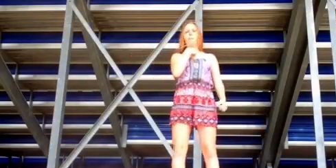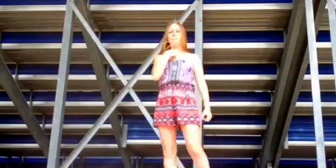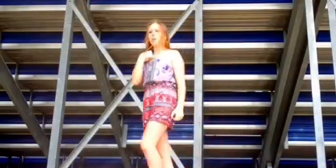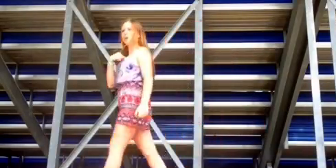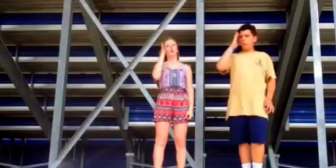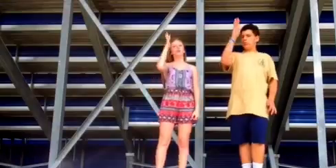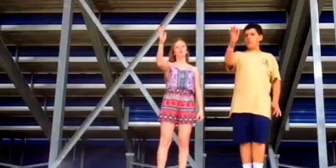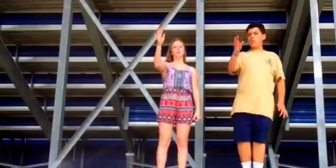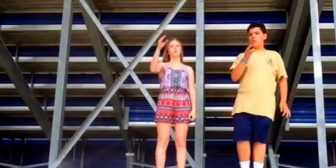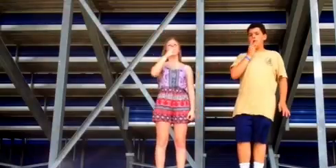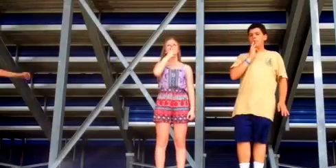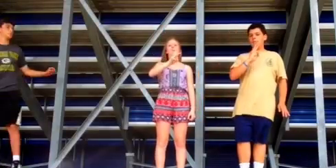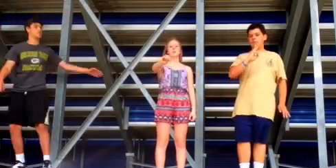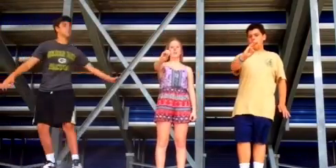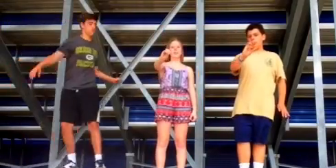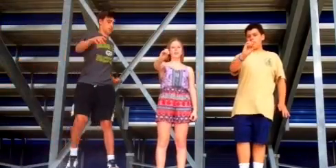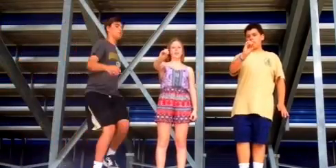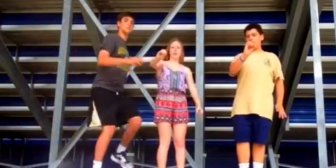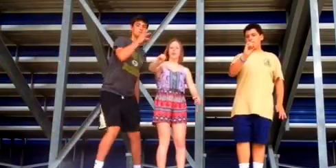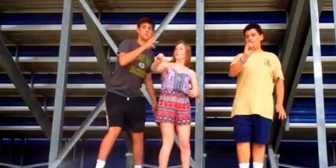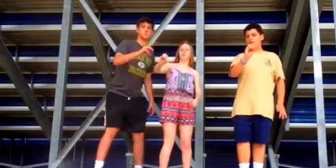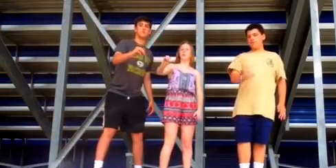me? Soon I'll be 60 years old.